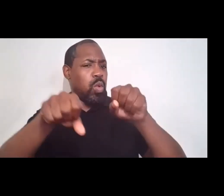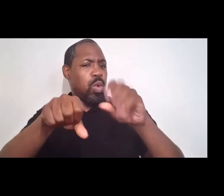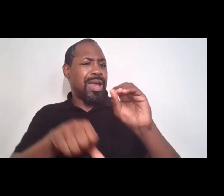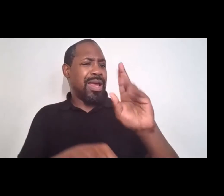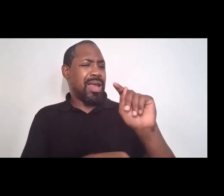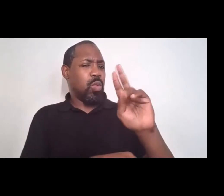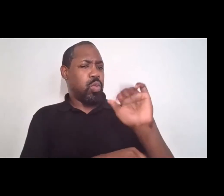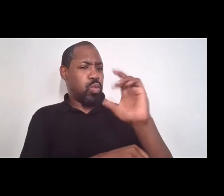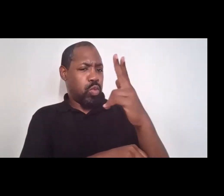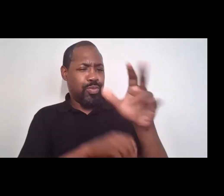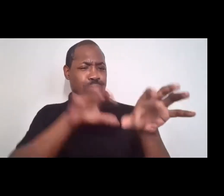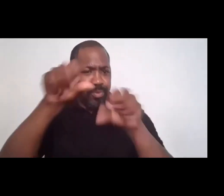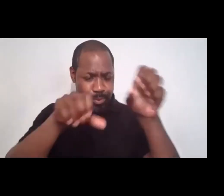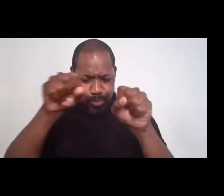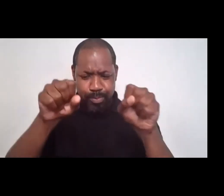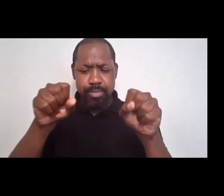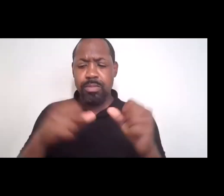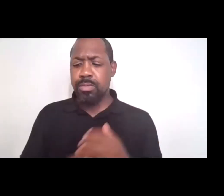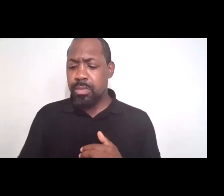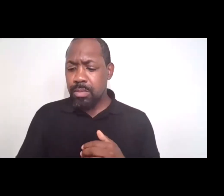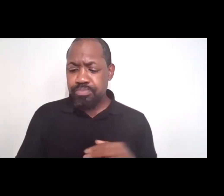So now as it pertains to outreach.